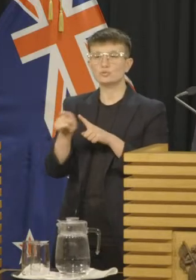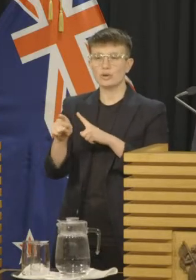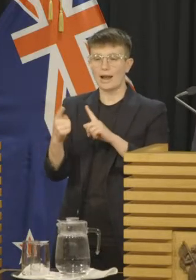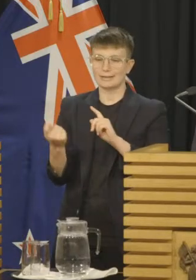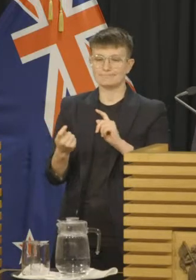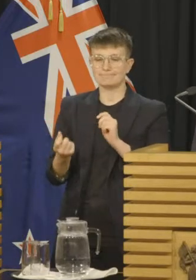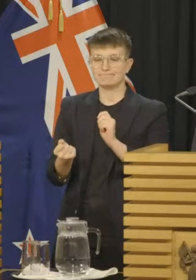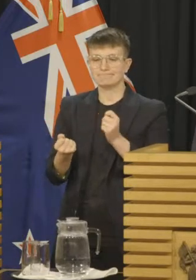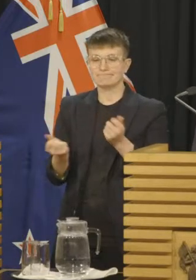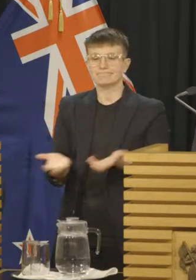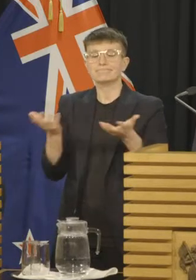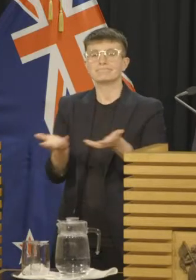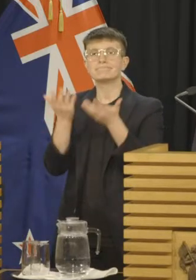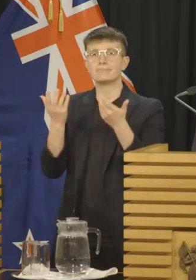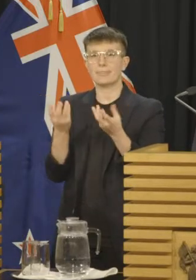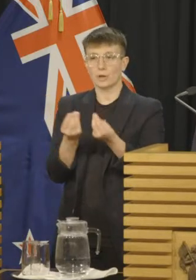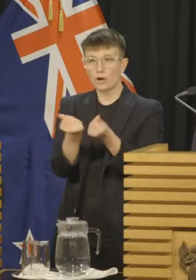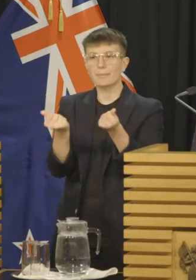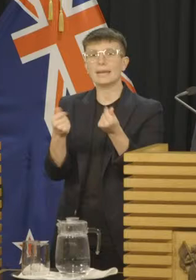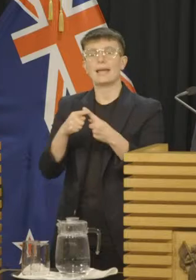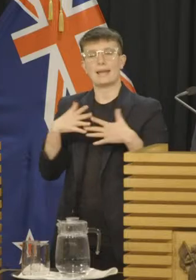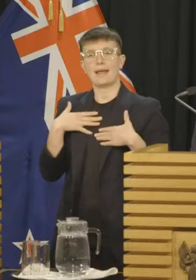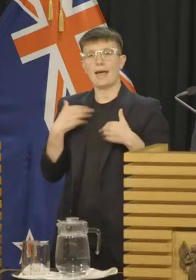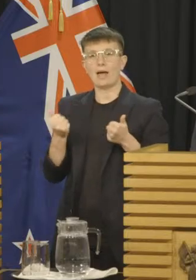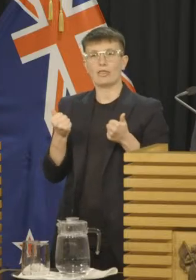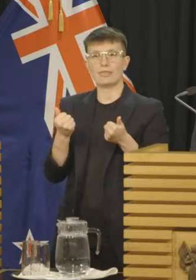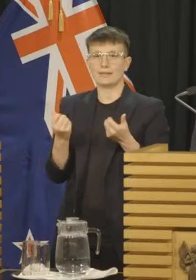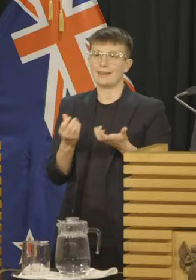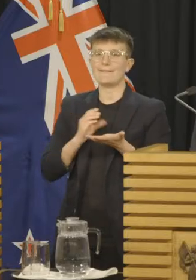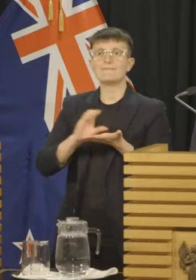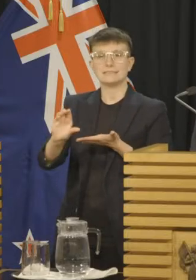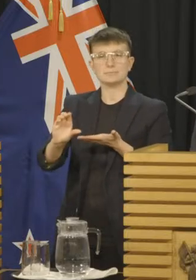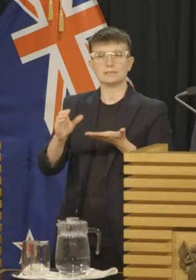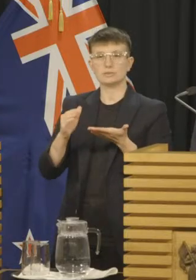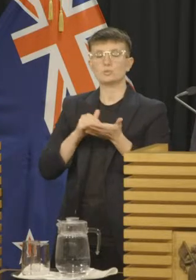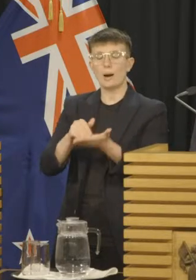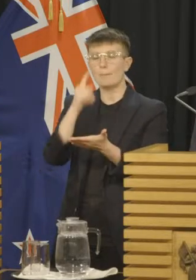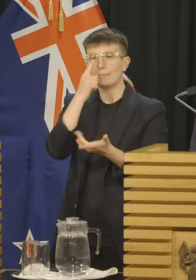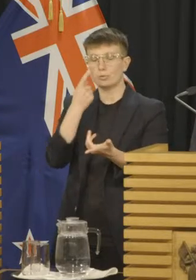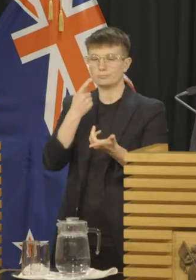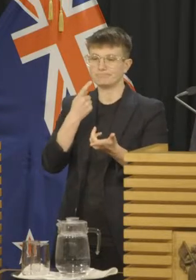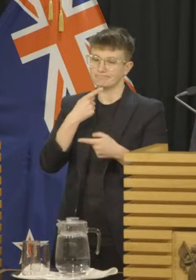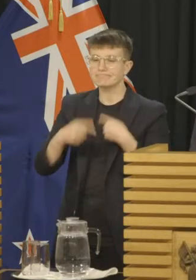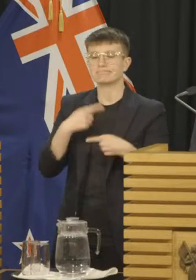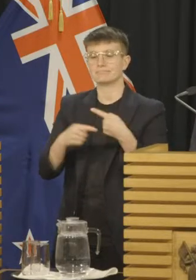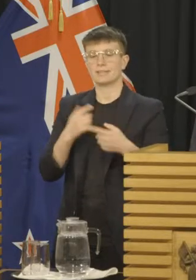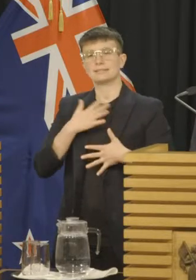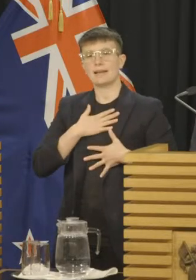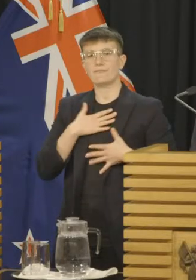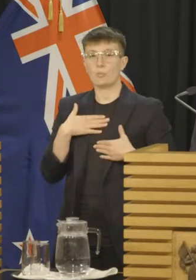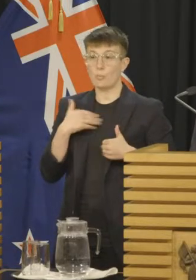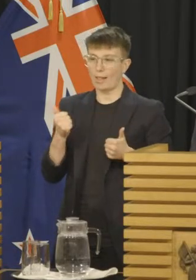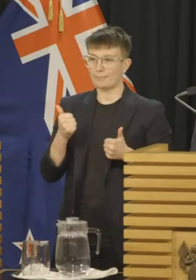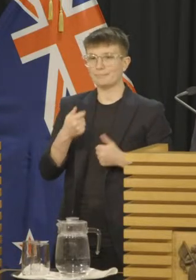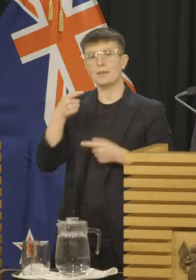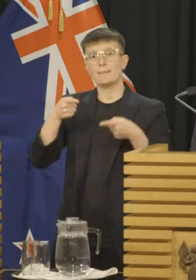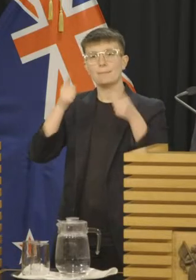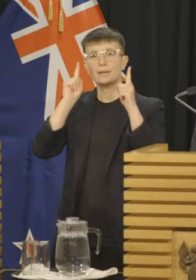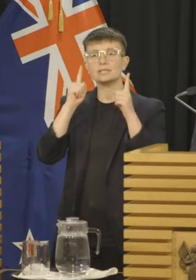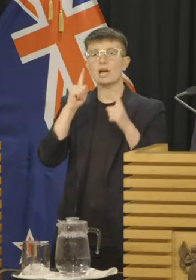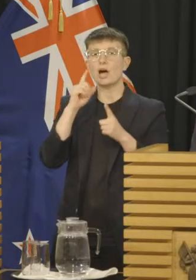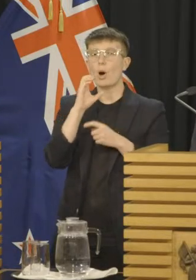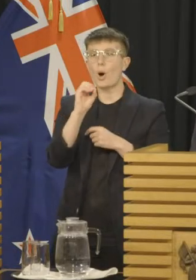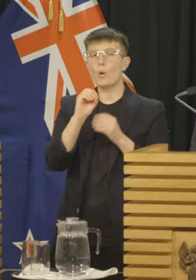people safe and well. And you may have seen that Minister O'Connor has shown support today for a new primary sector campaign to